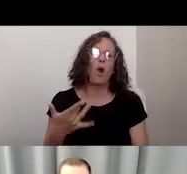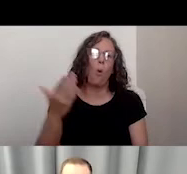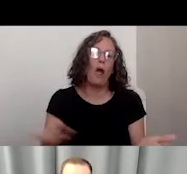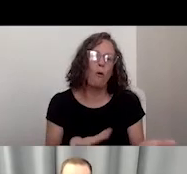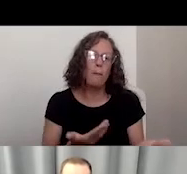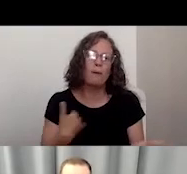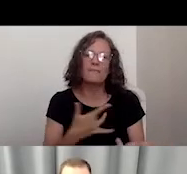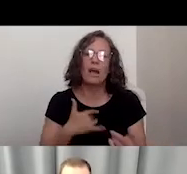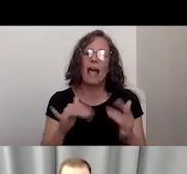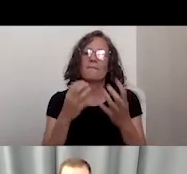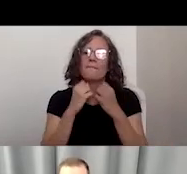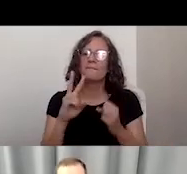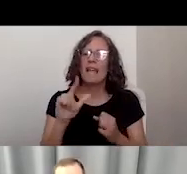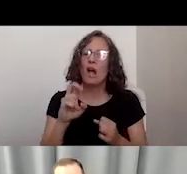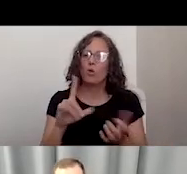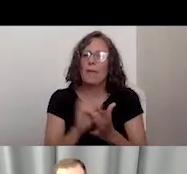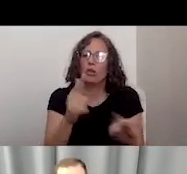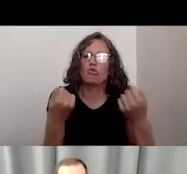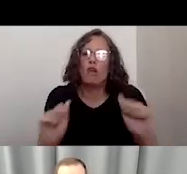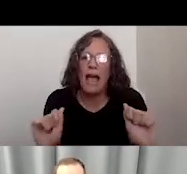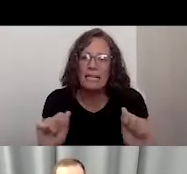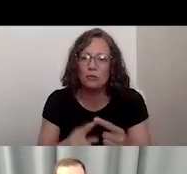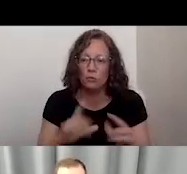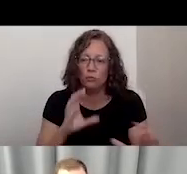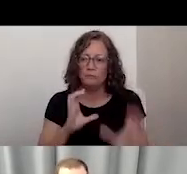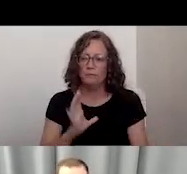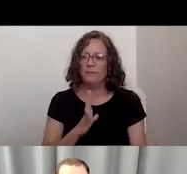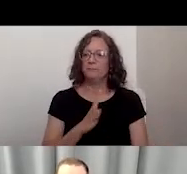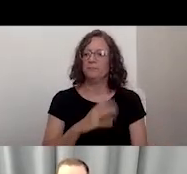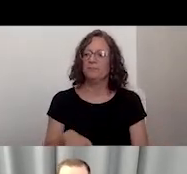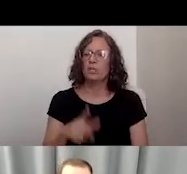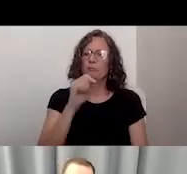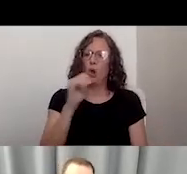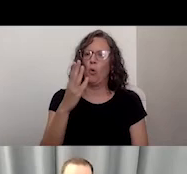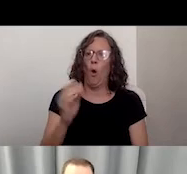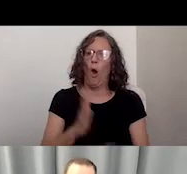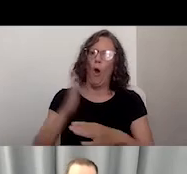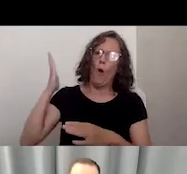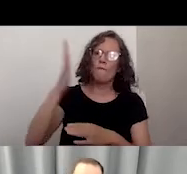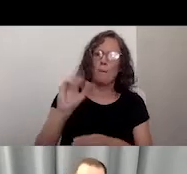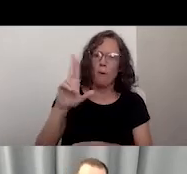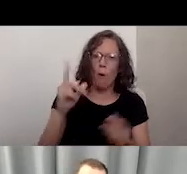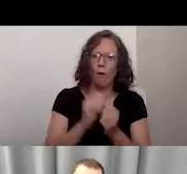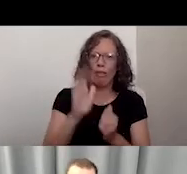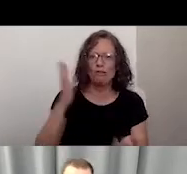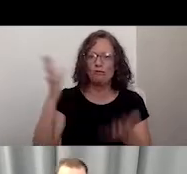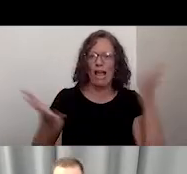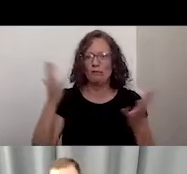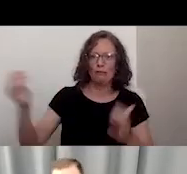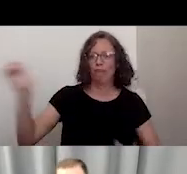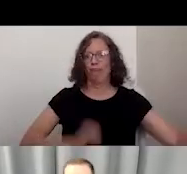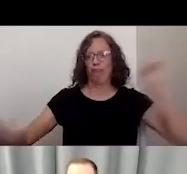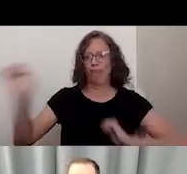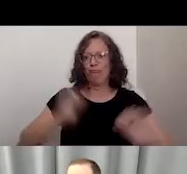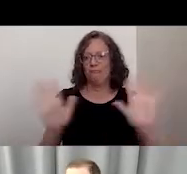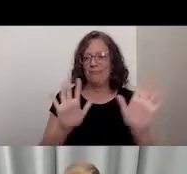Even if it's just gesturing, that'll help us make us feel welcome and valued, because it tells us that you're trying to communicate with